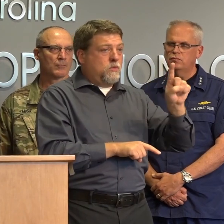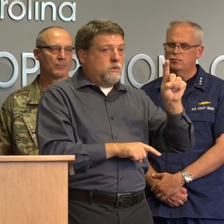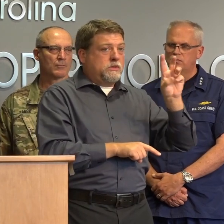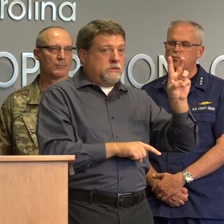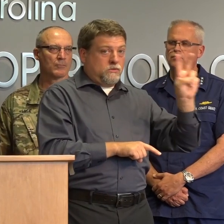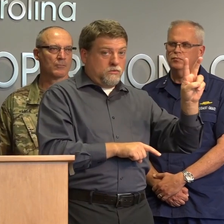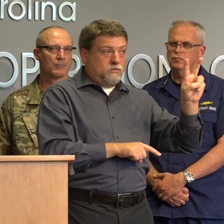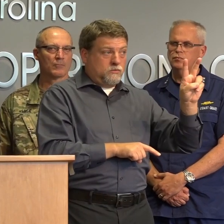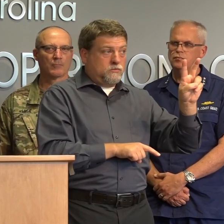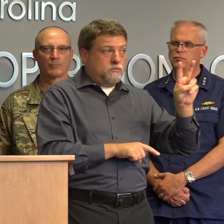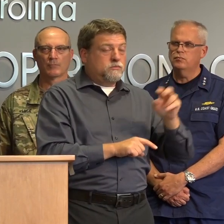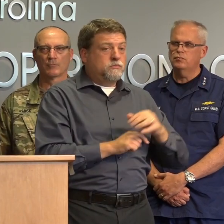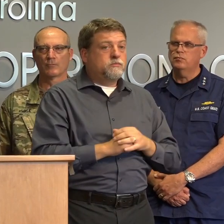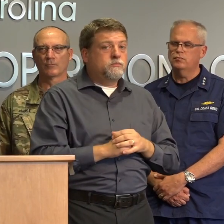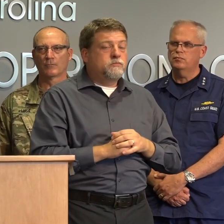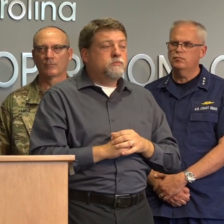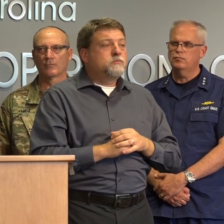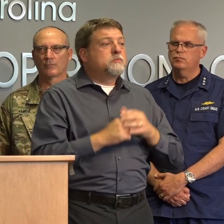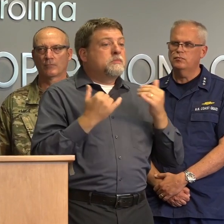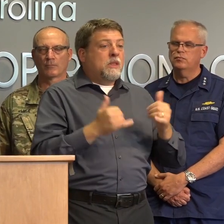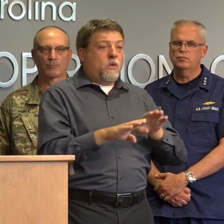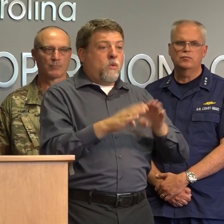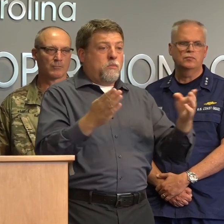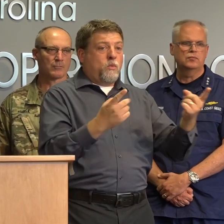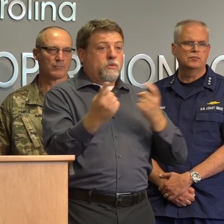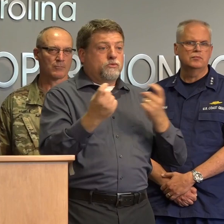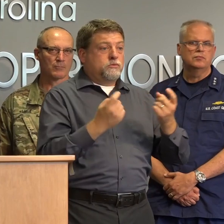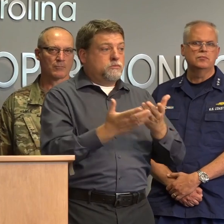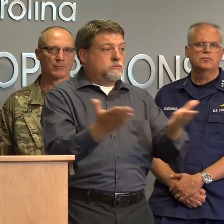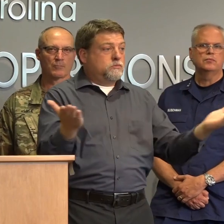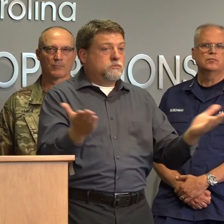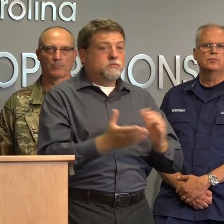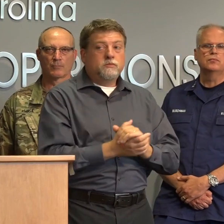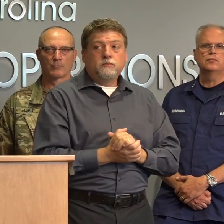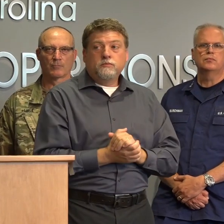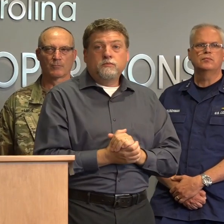888-892-1162. We will take your questions.